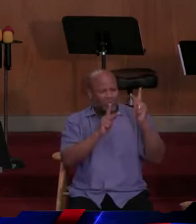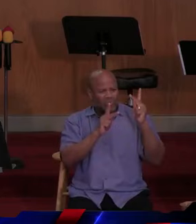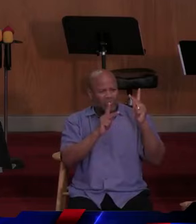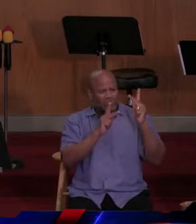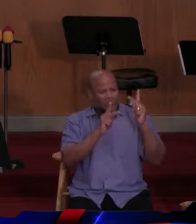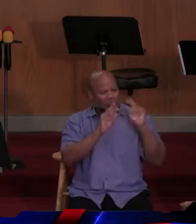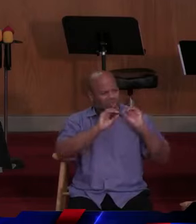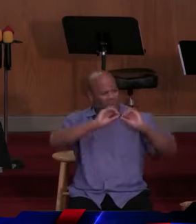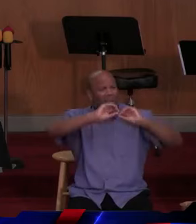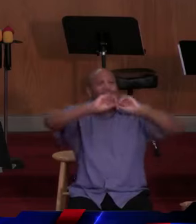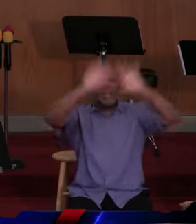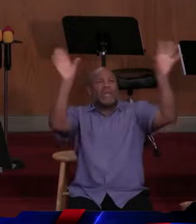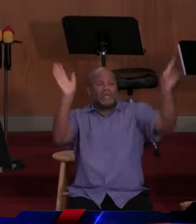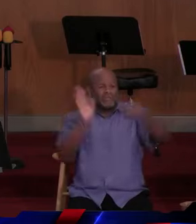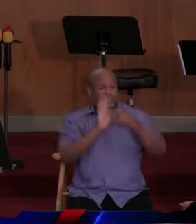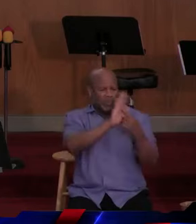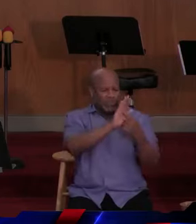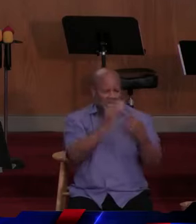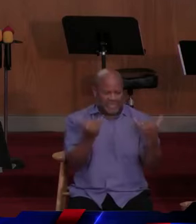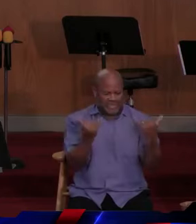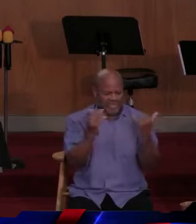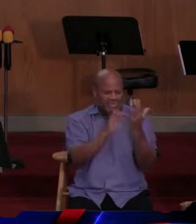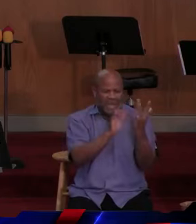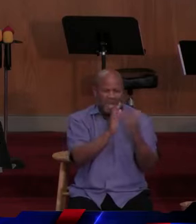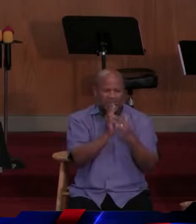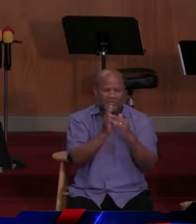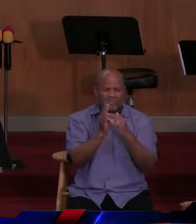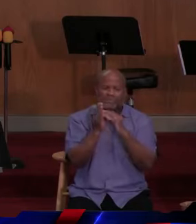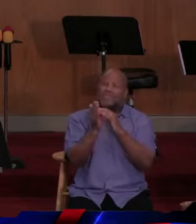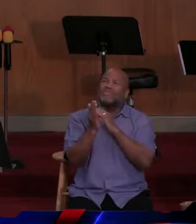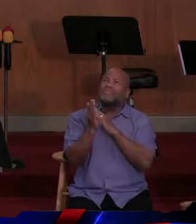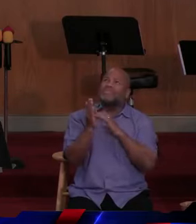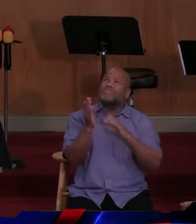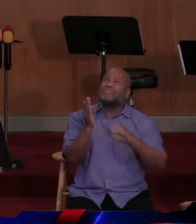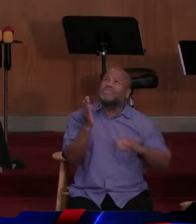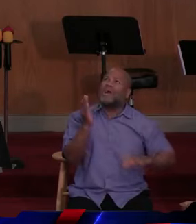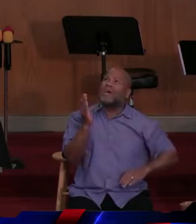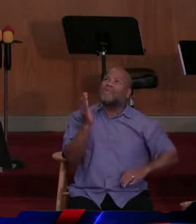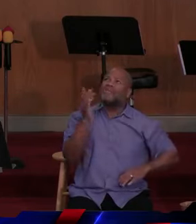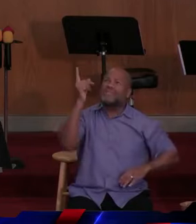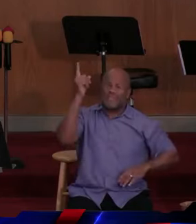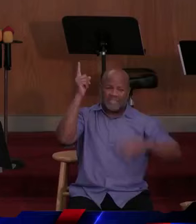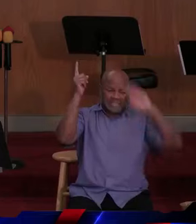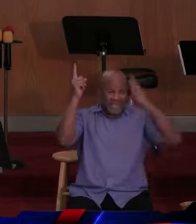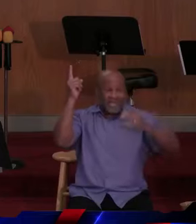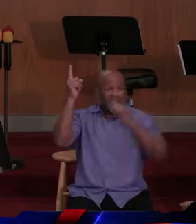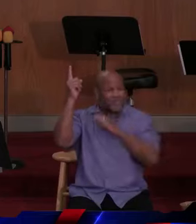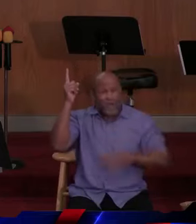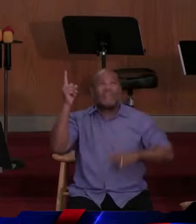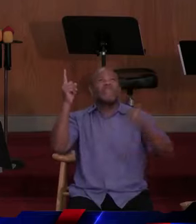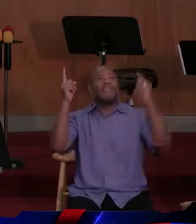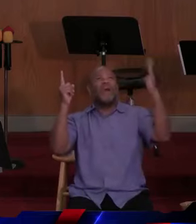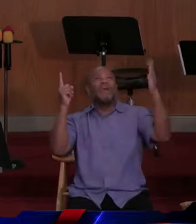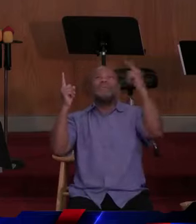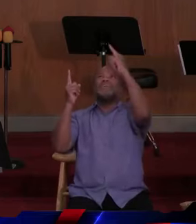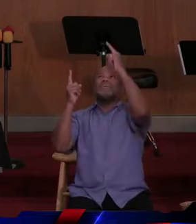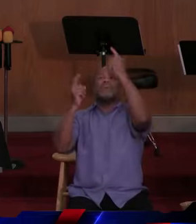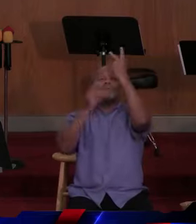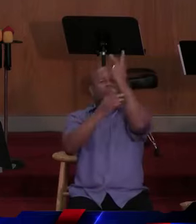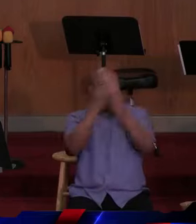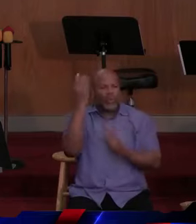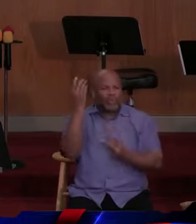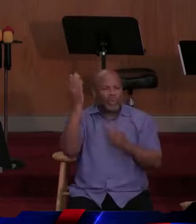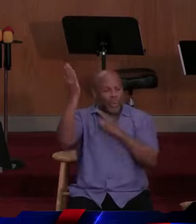that this biblical Jesus is the Son of God. This biblical Jesus is the Christ of God. That he is both